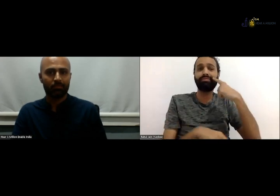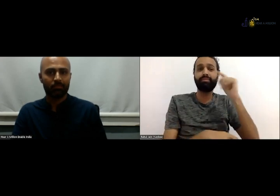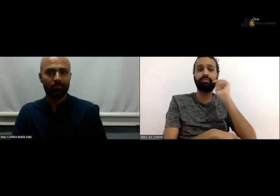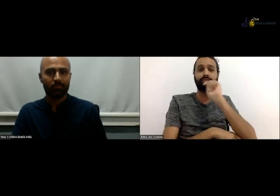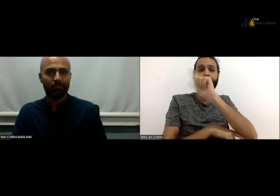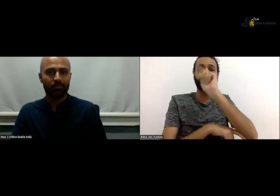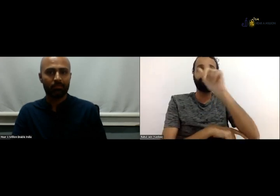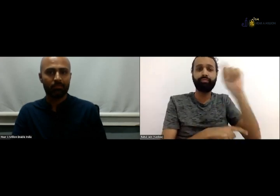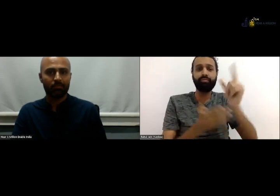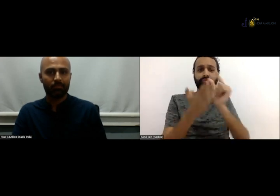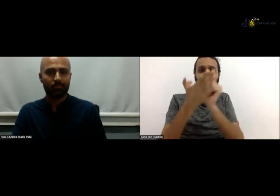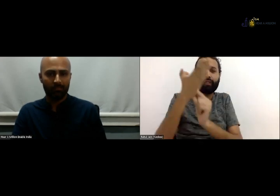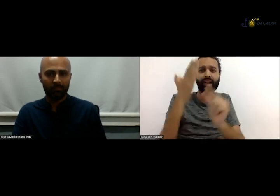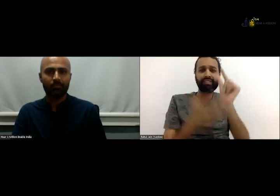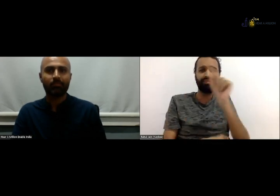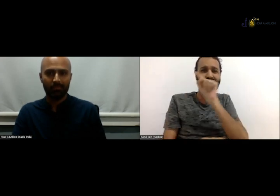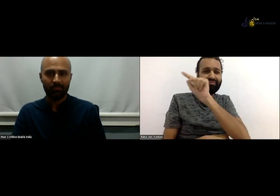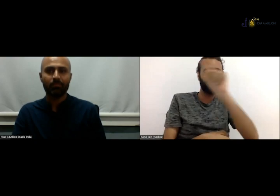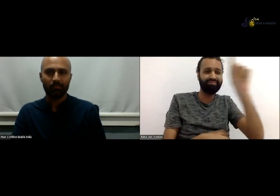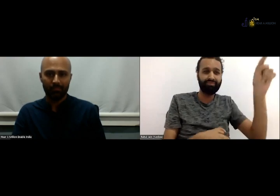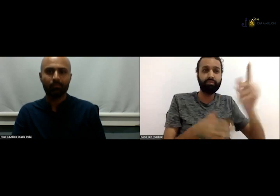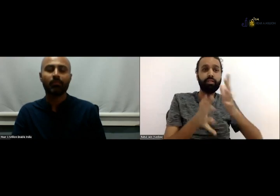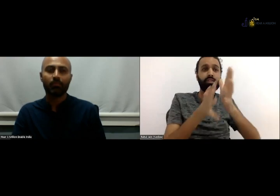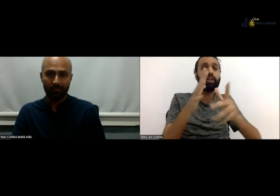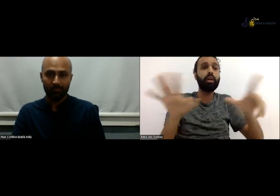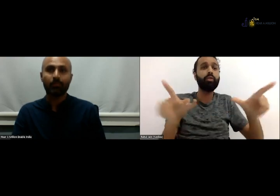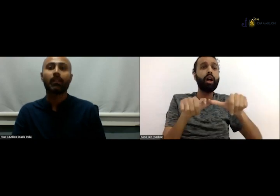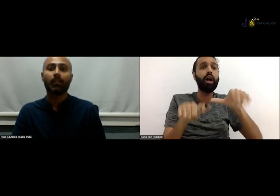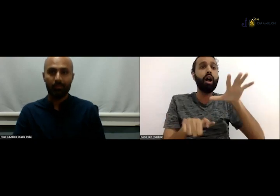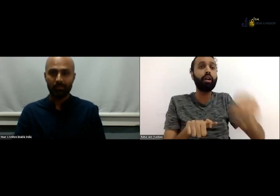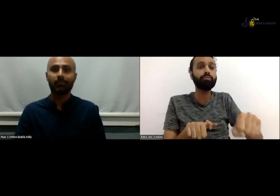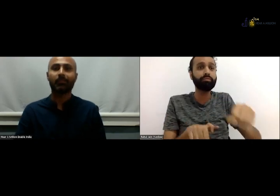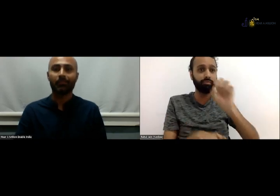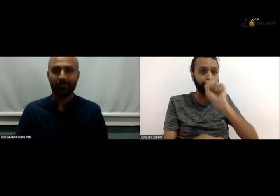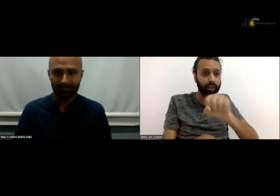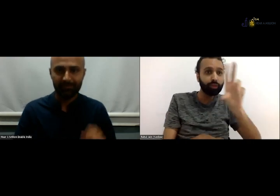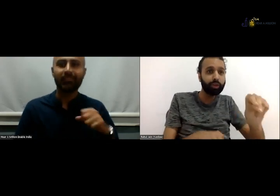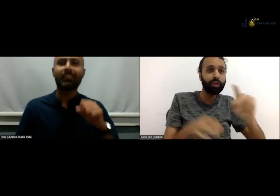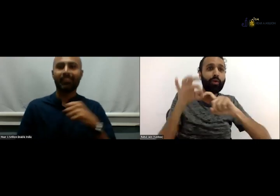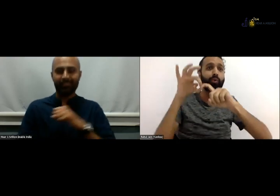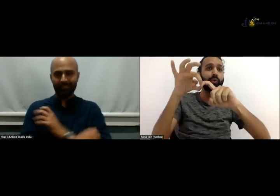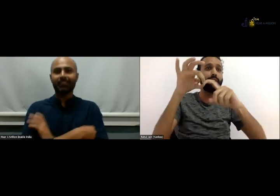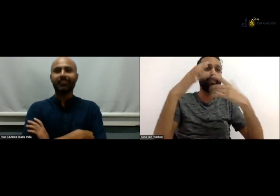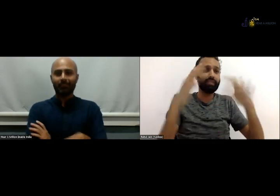How I started, had a contact with Saudmini.